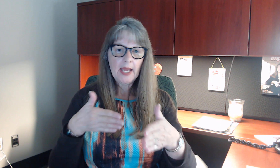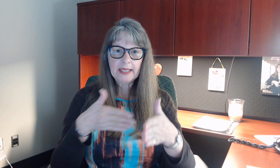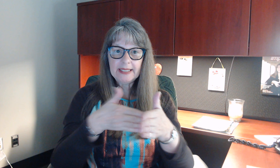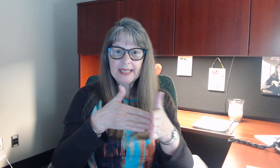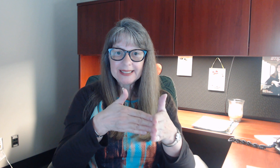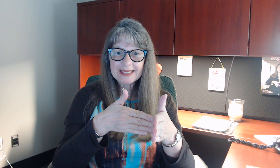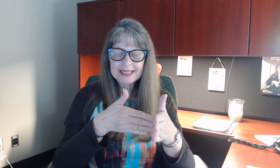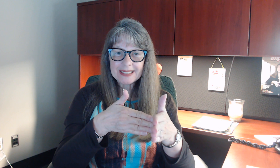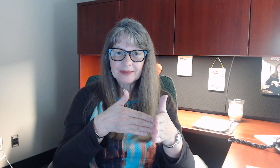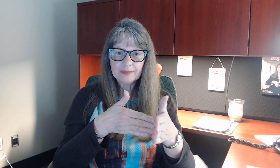Against.